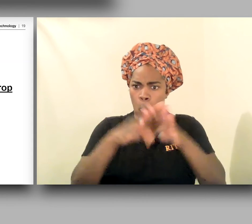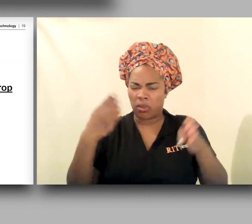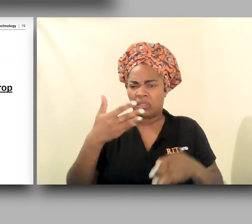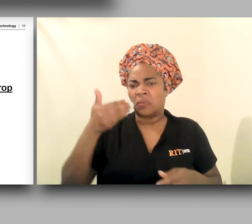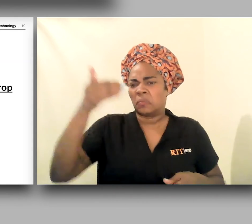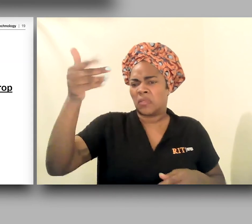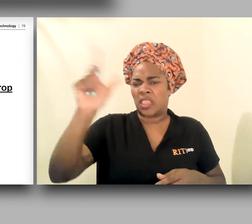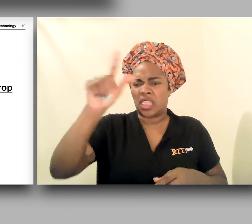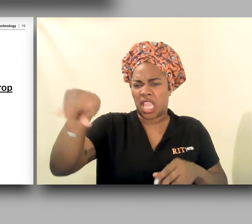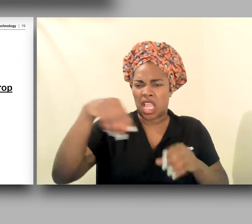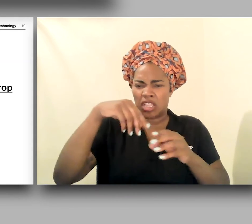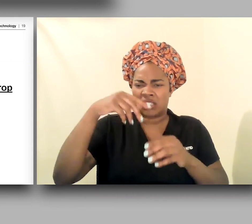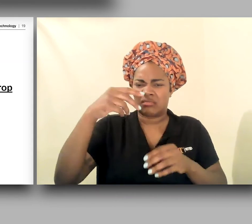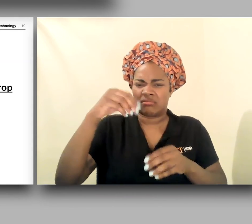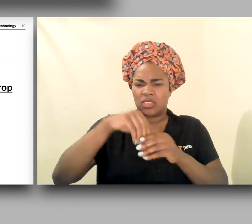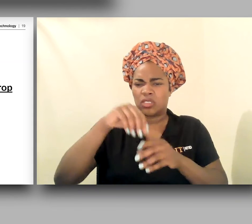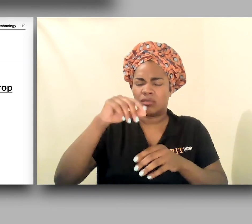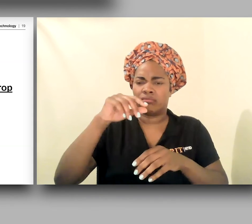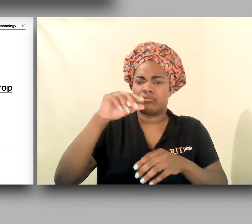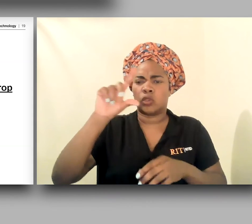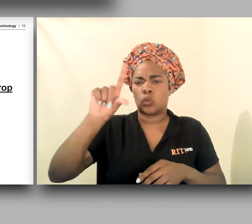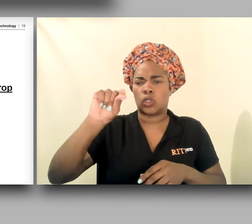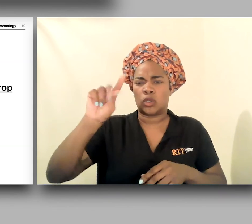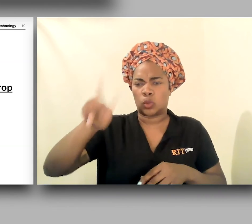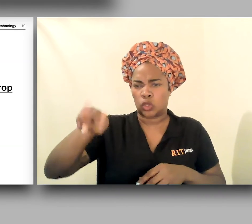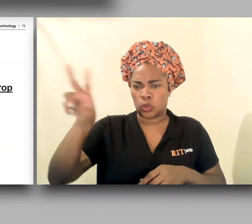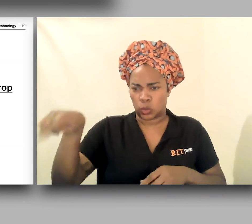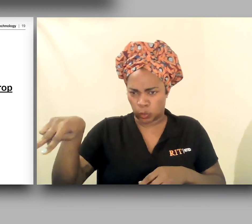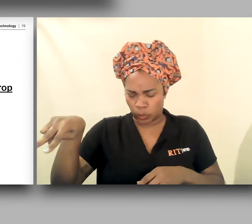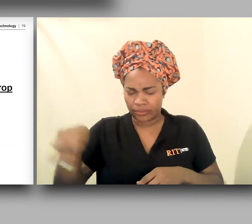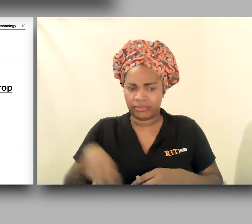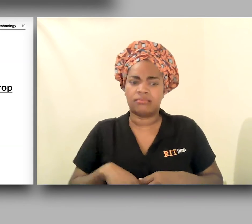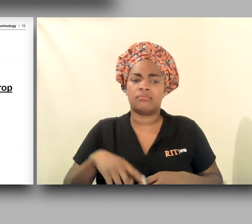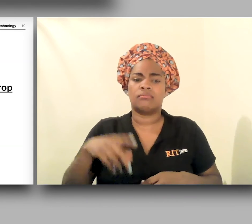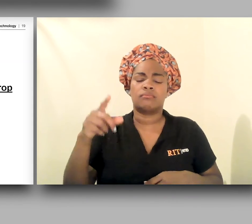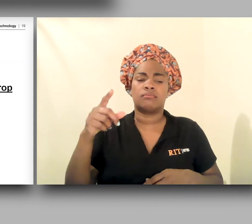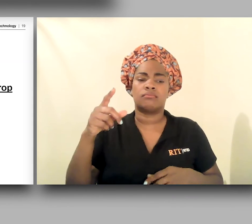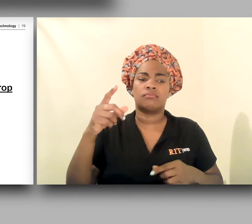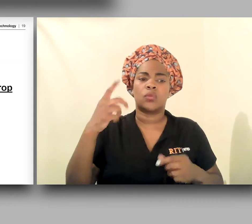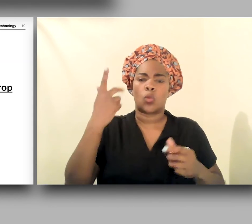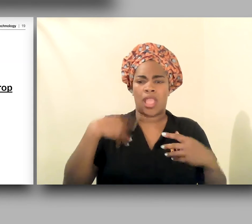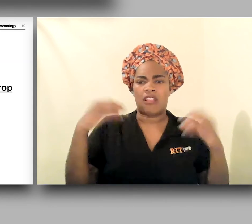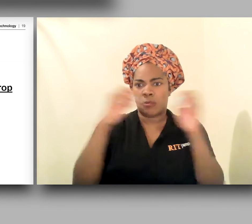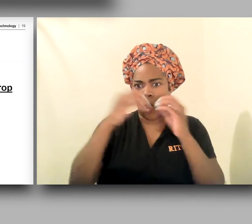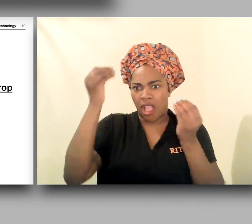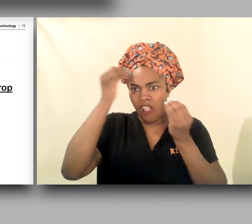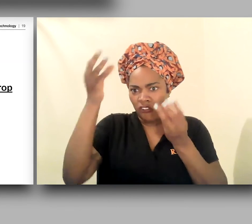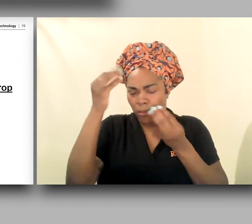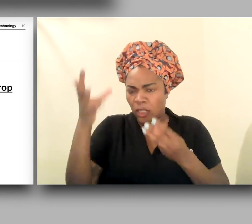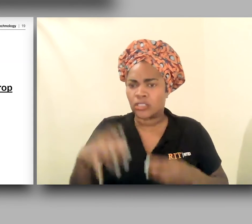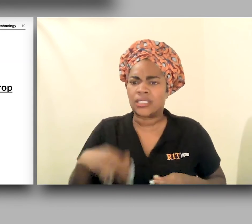apply. We're doing that on June 22nd.